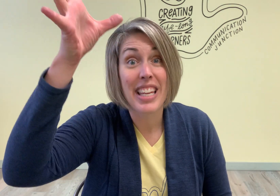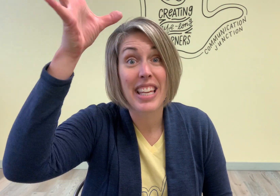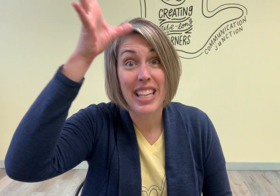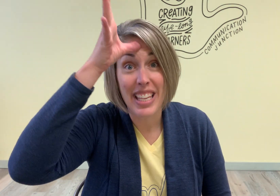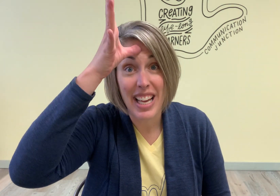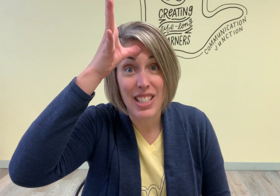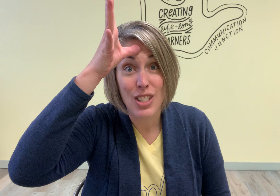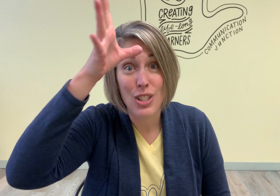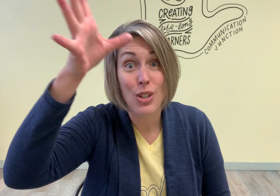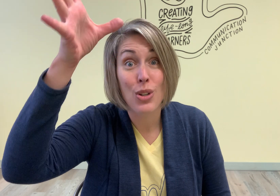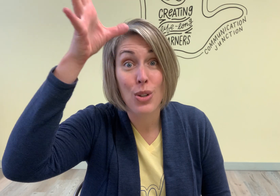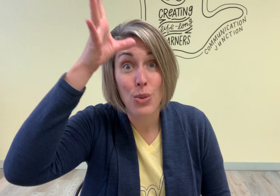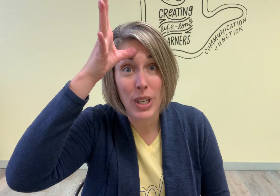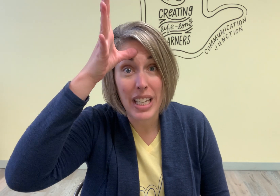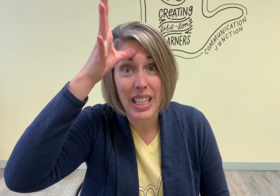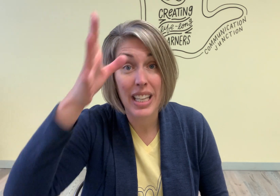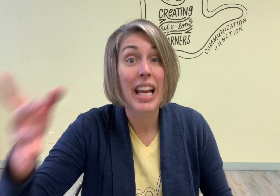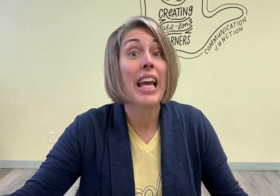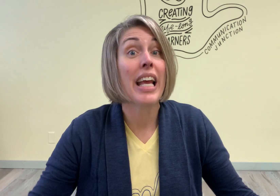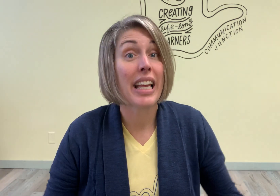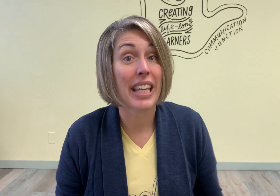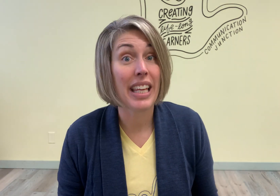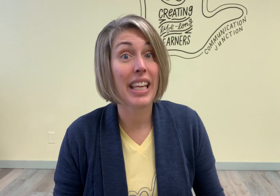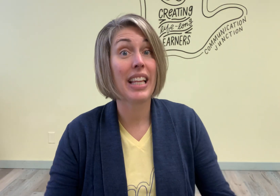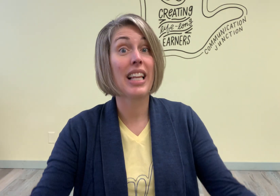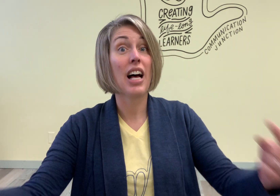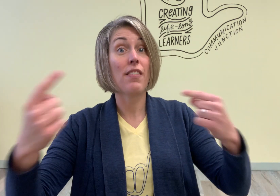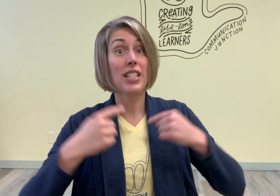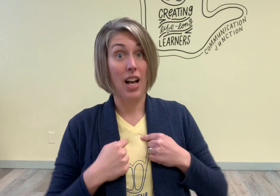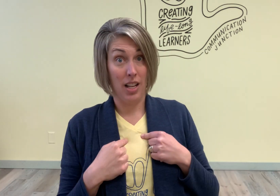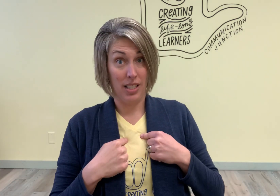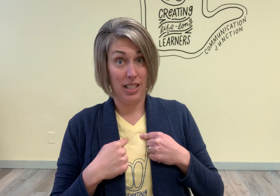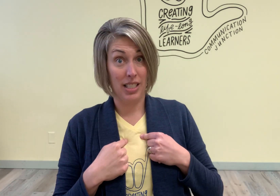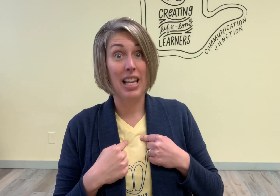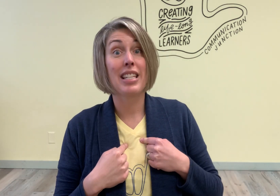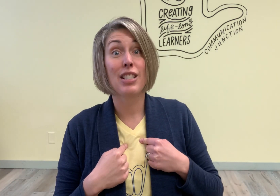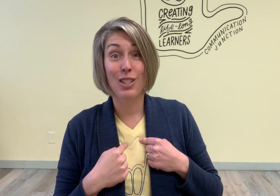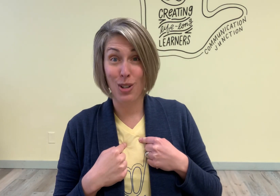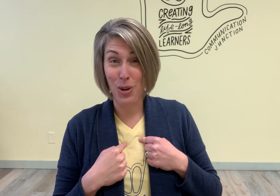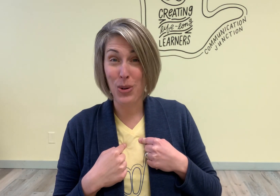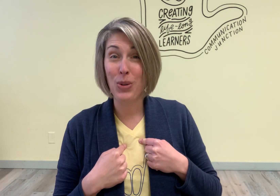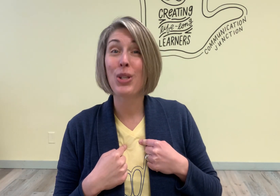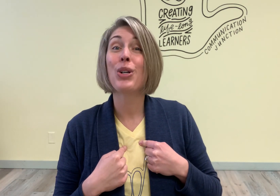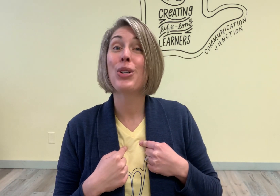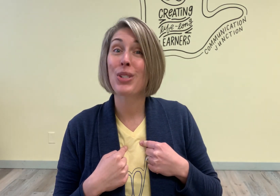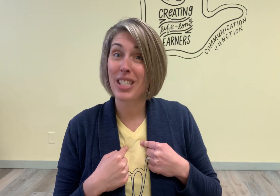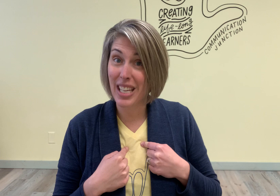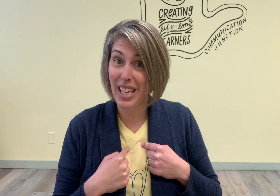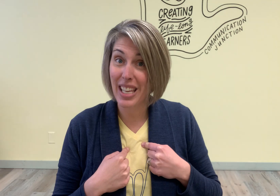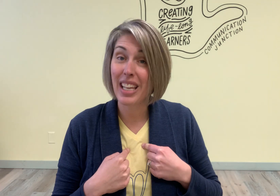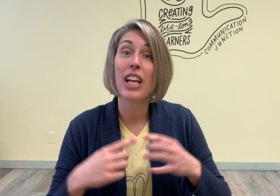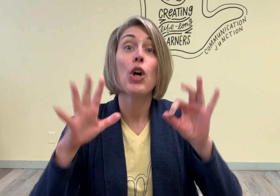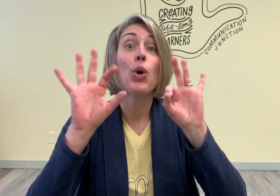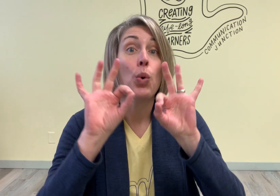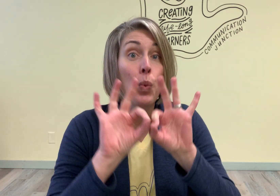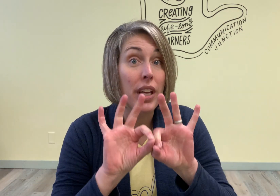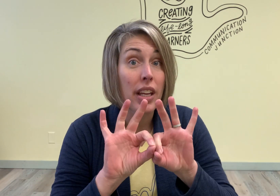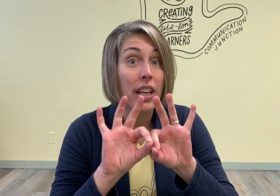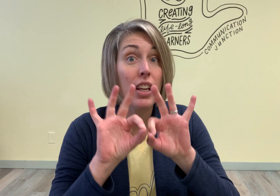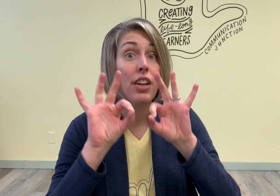Daddy, yes sirree. He loves us and so you'll see. We're